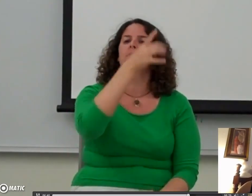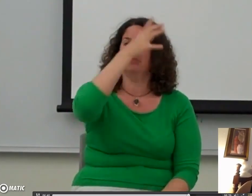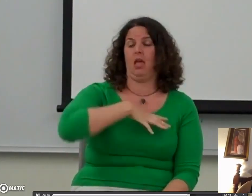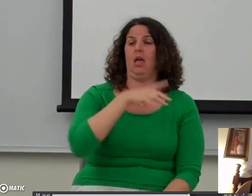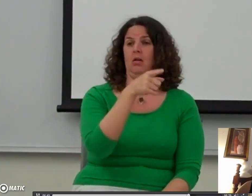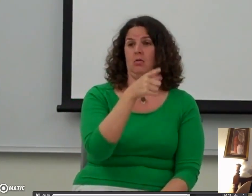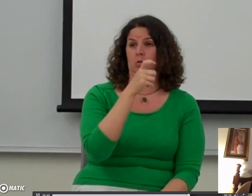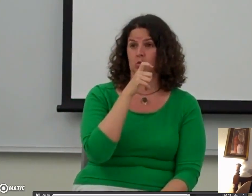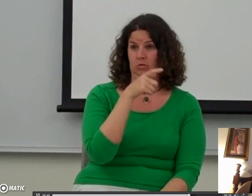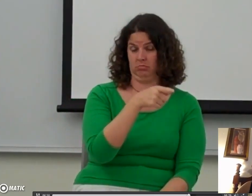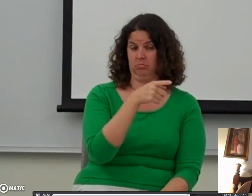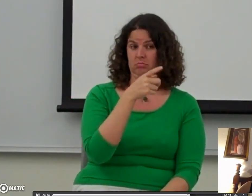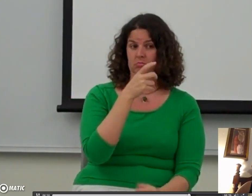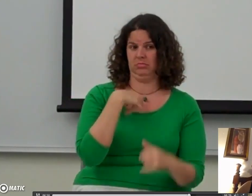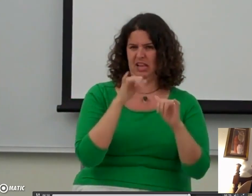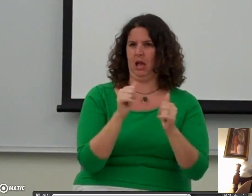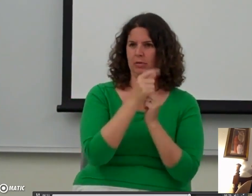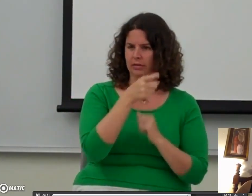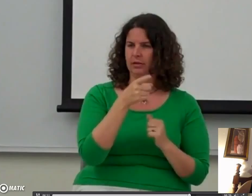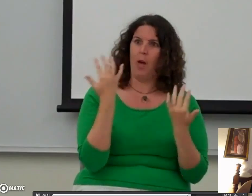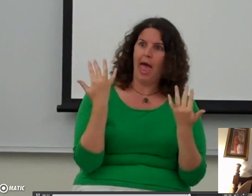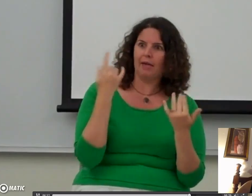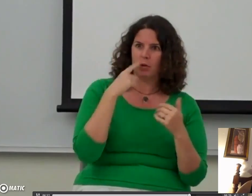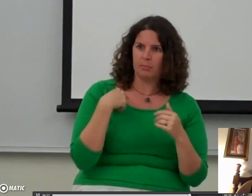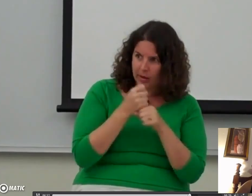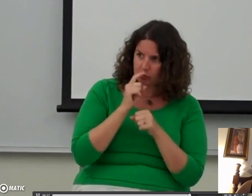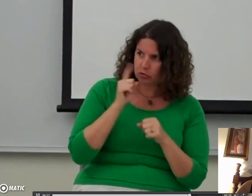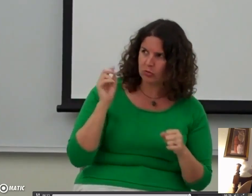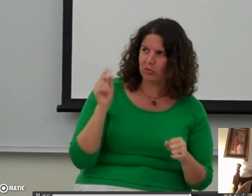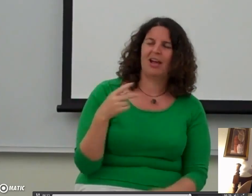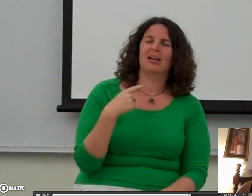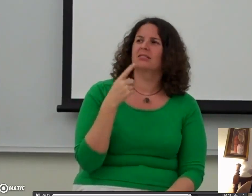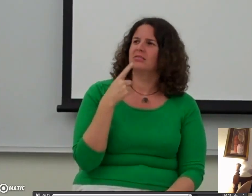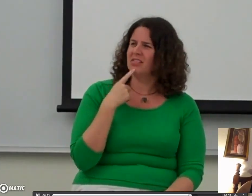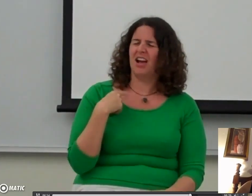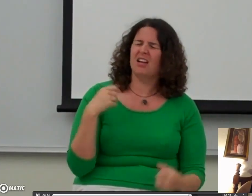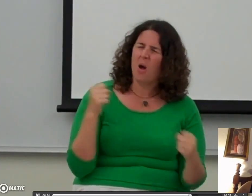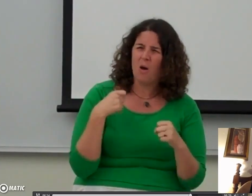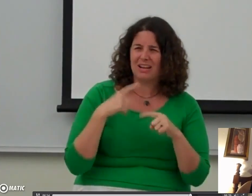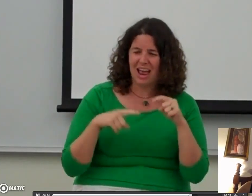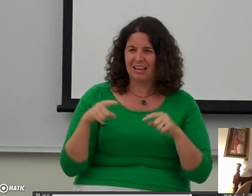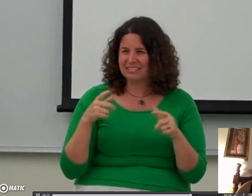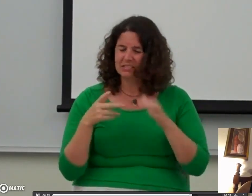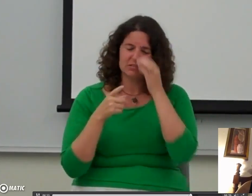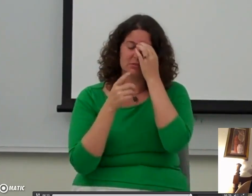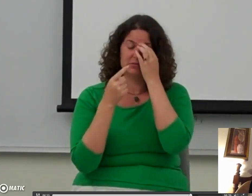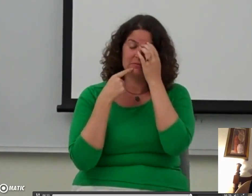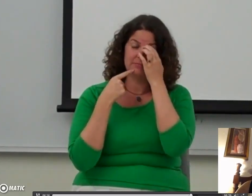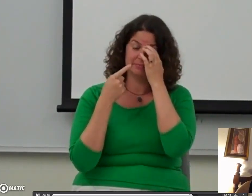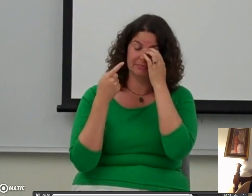walk. And we finally entered the building. And the man that I was staying with, they waited for me to make sure that I was okay. And I was like, I'm